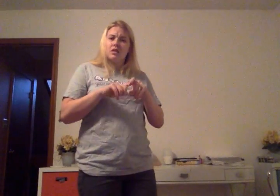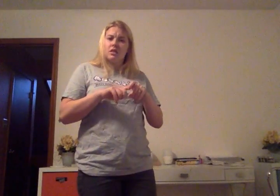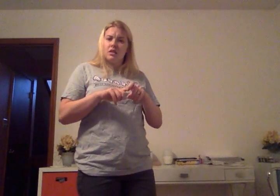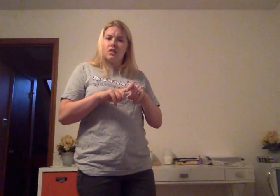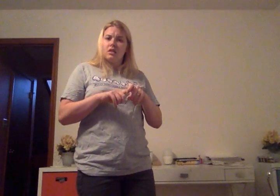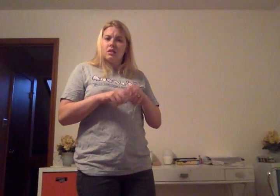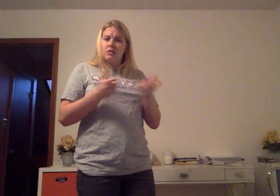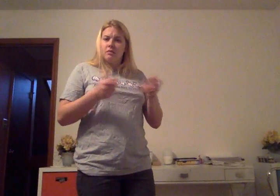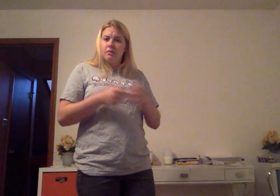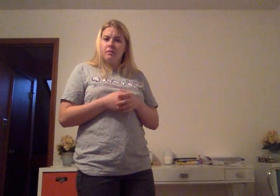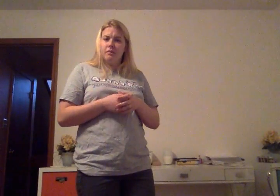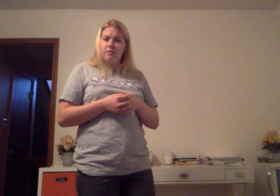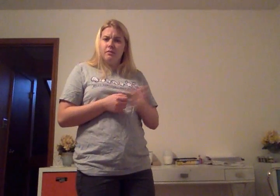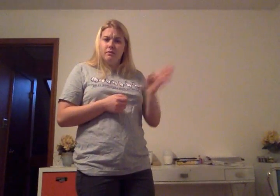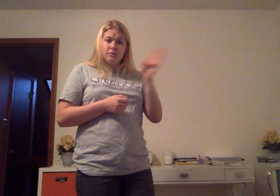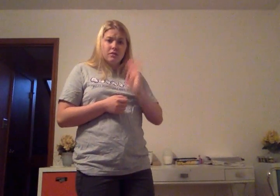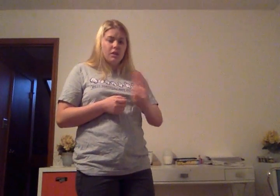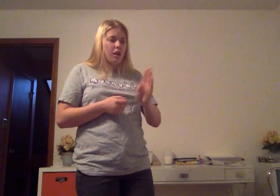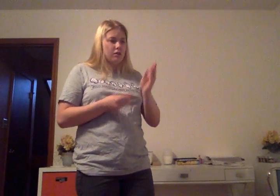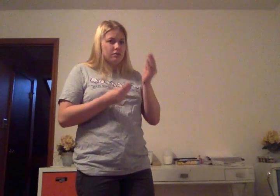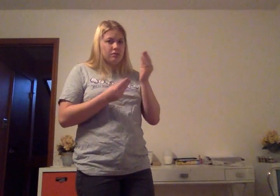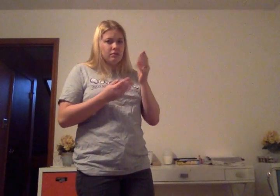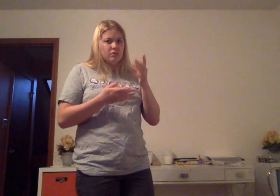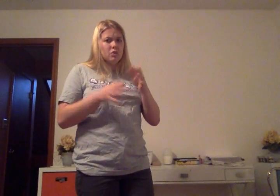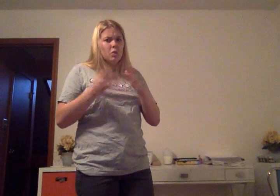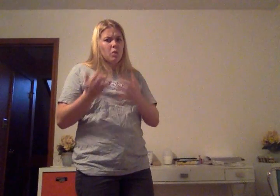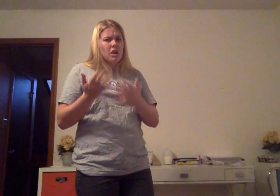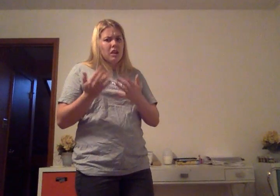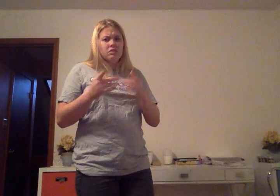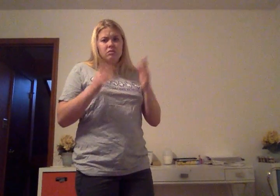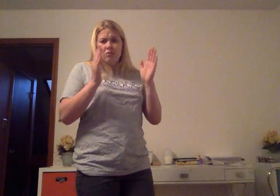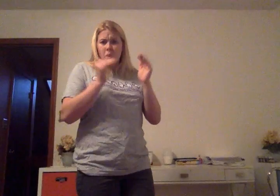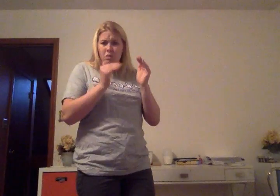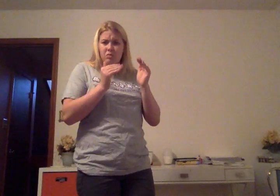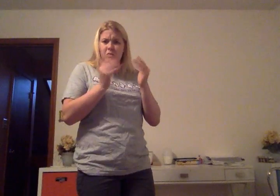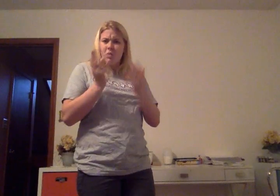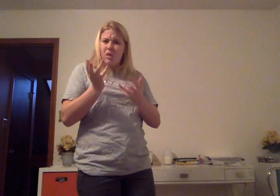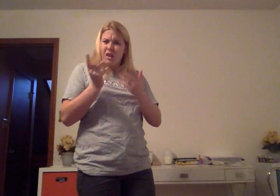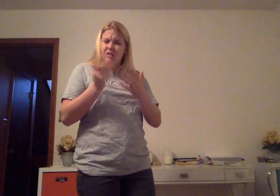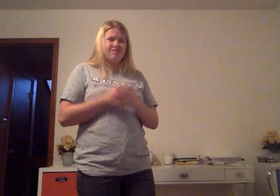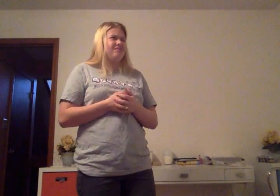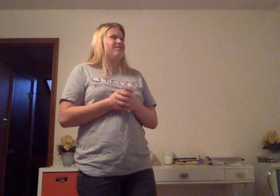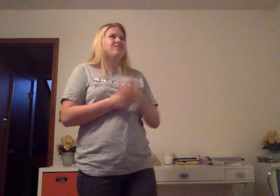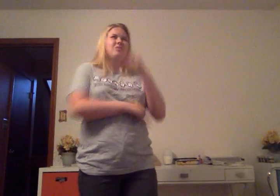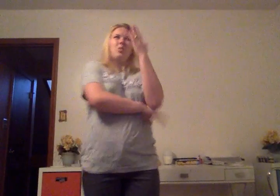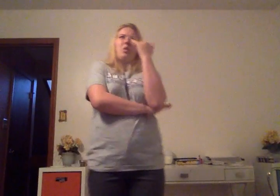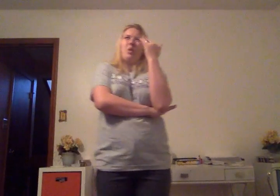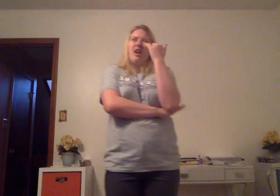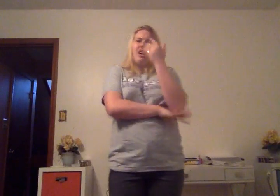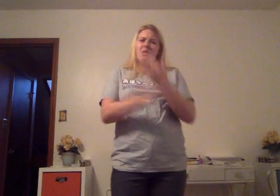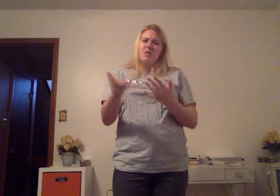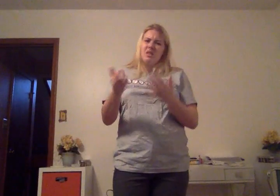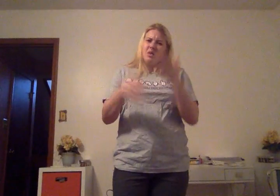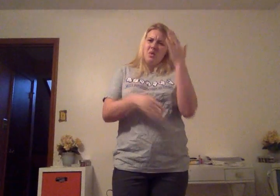that, and she goes, well, I like having you here, let's just wait it out a bit, and I didn't understand why, because I was so ready to just live on my